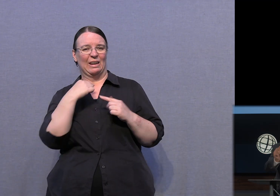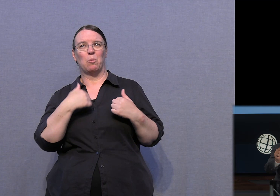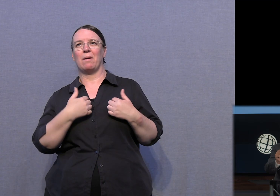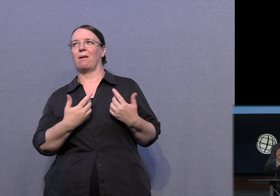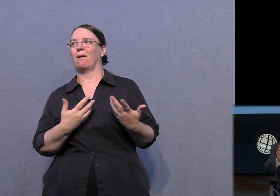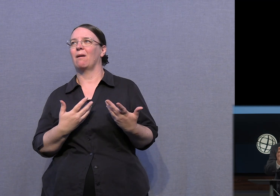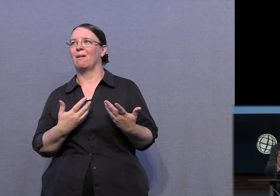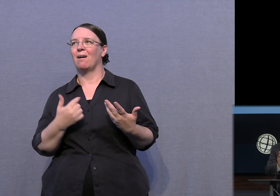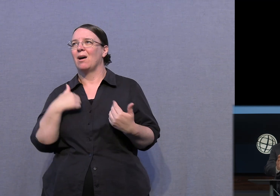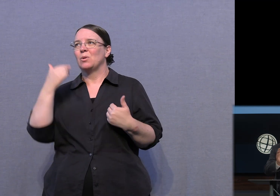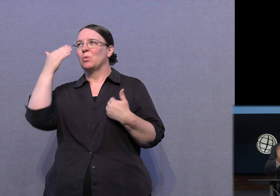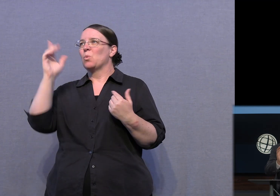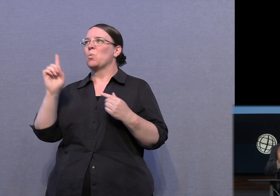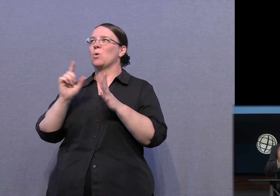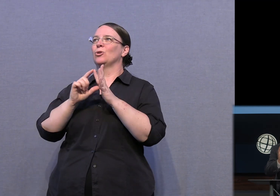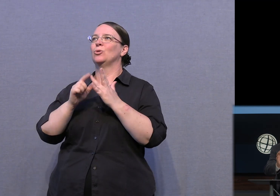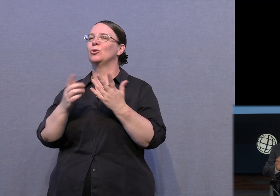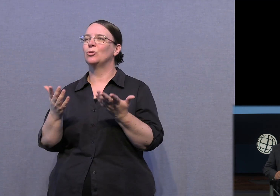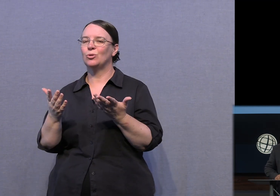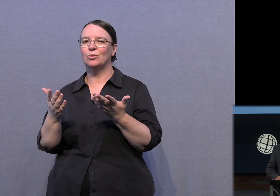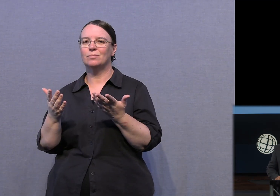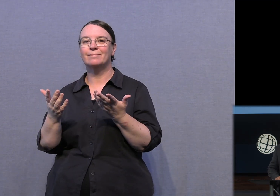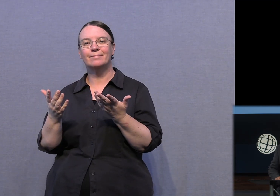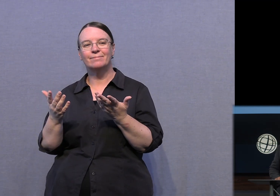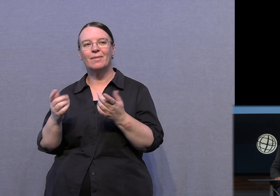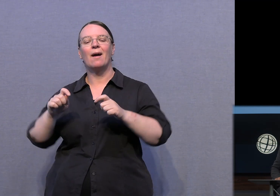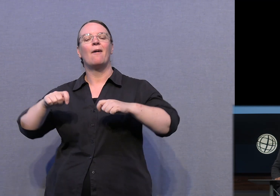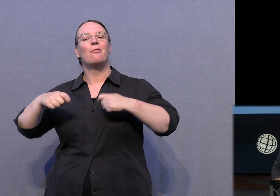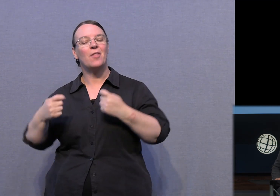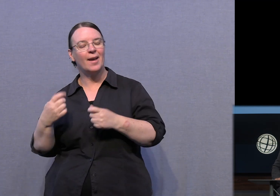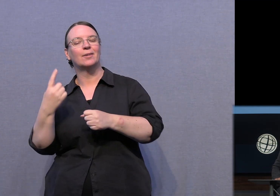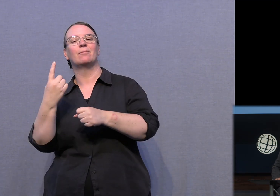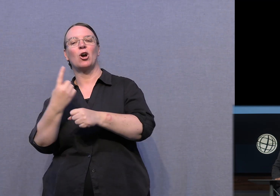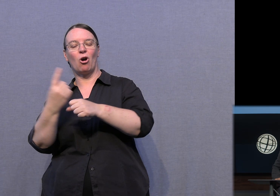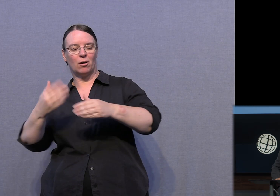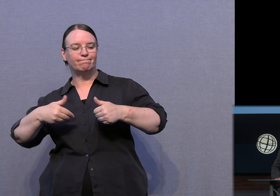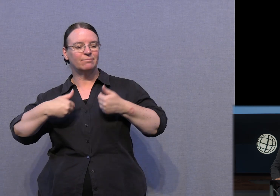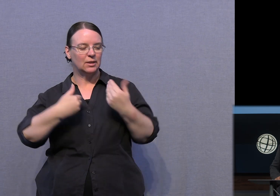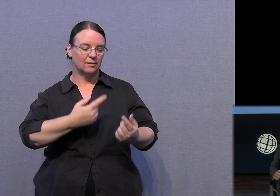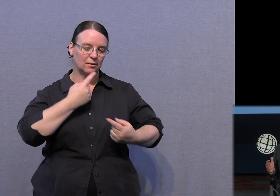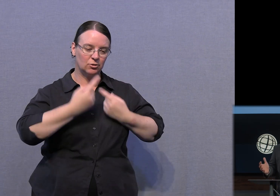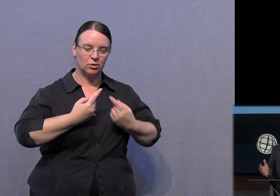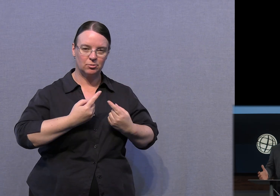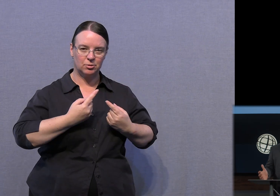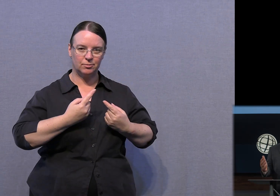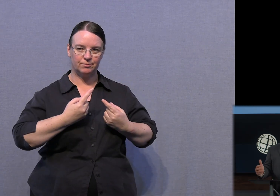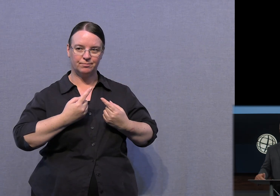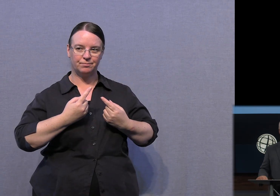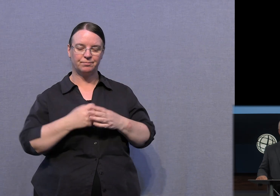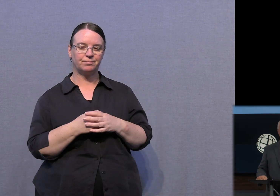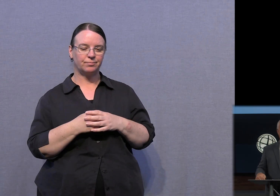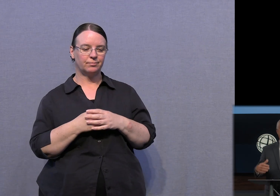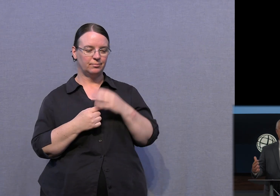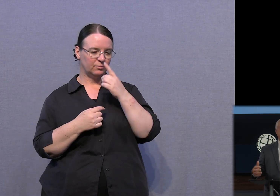that moment that God gives him the instructions that I just read to you as my text. God takes Elijah